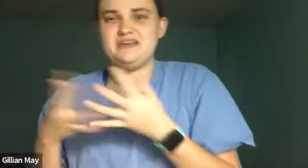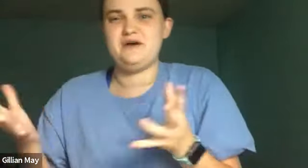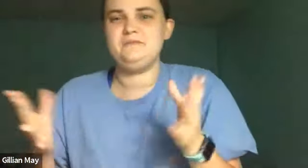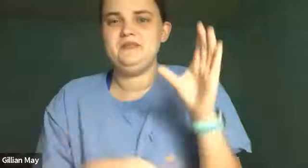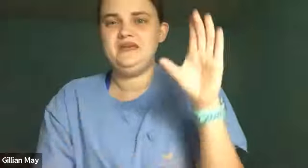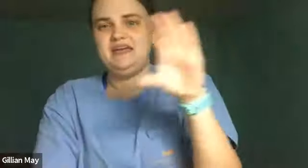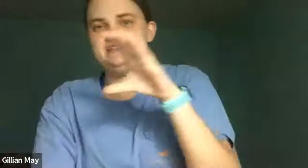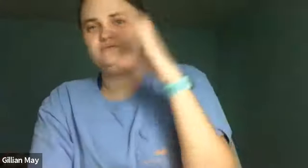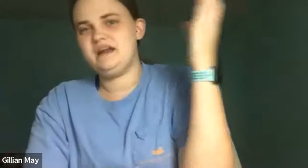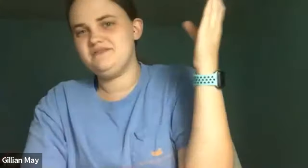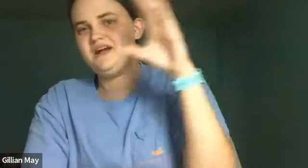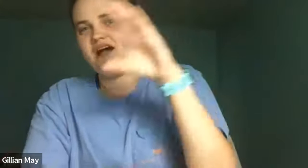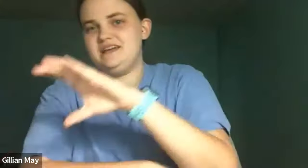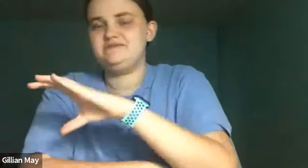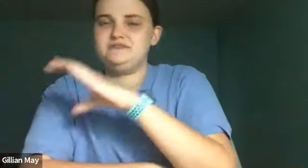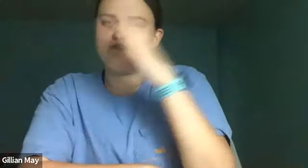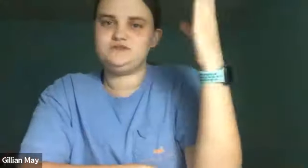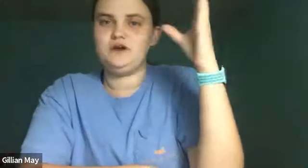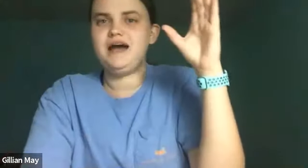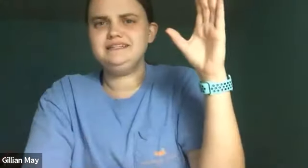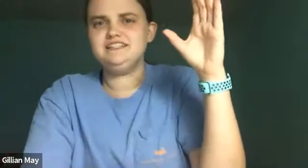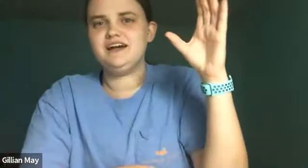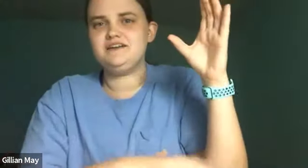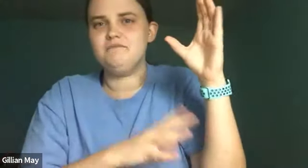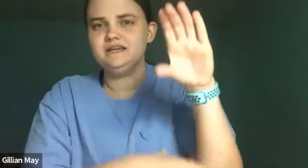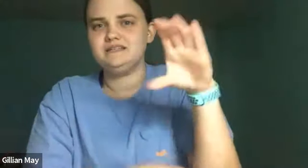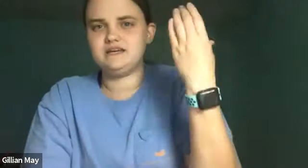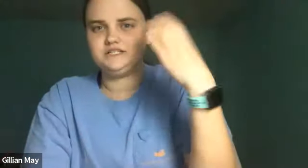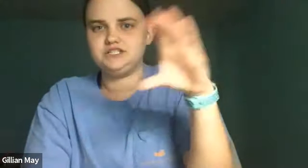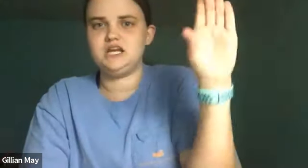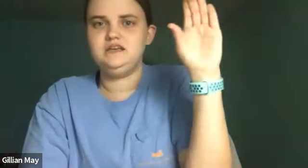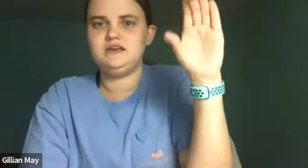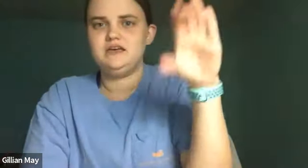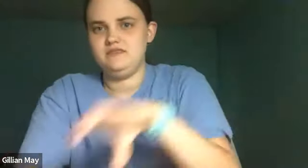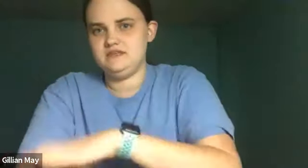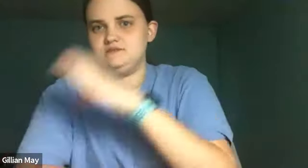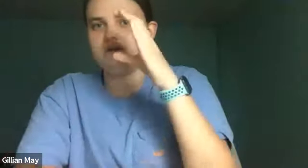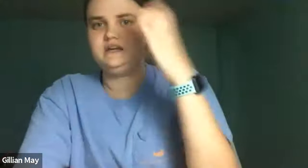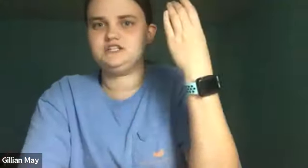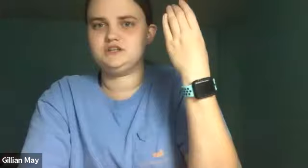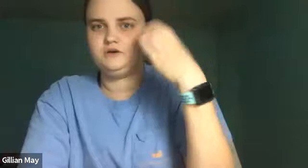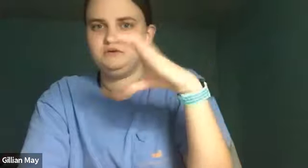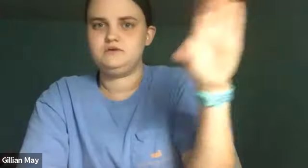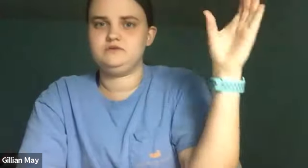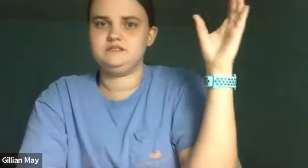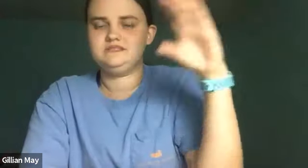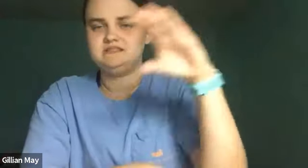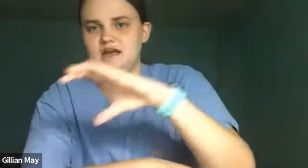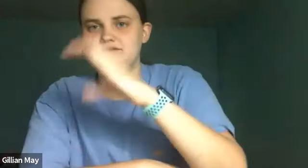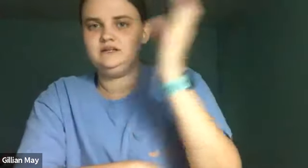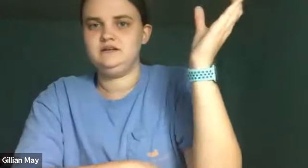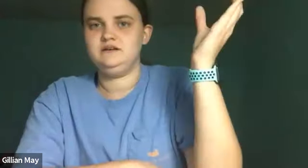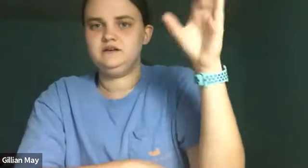So it's whatever kind of feels for you. I tend to kind of mix that shake in this one and just go Christmas, like I